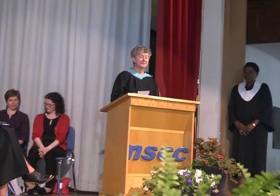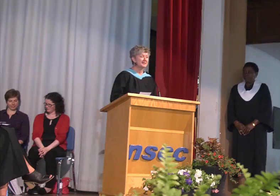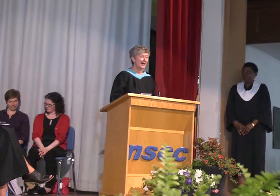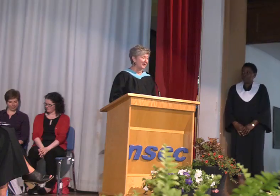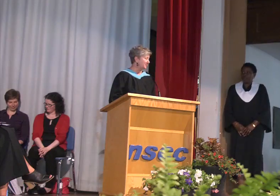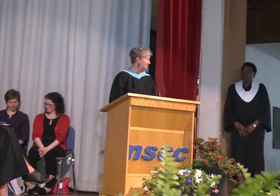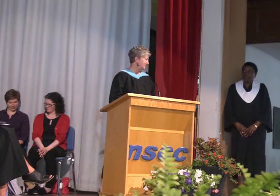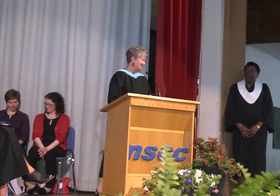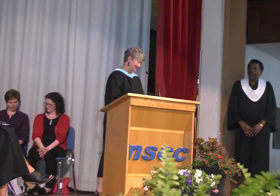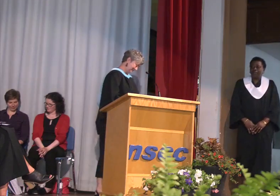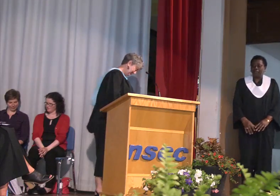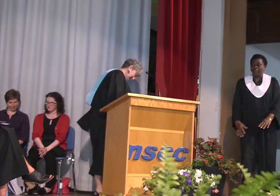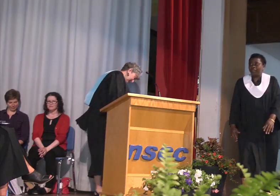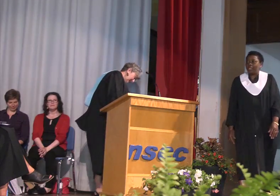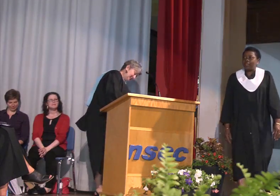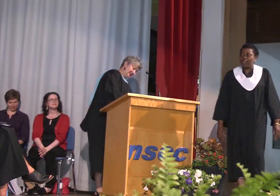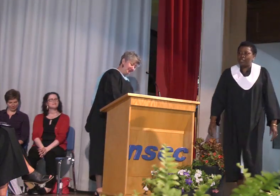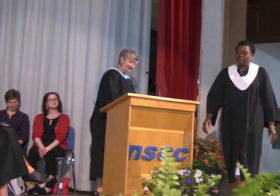Yulette Messiah.